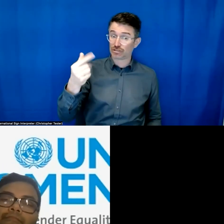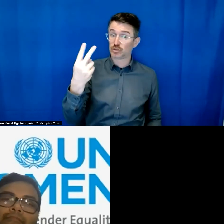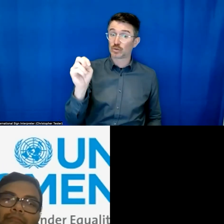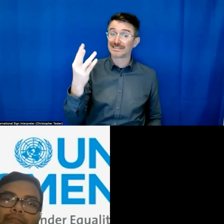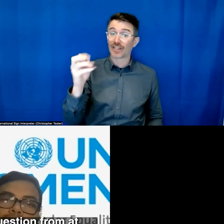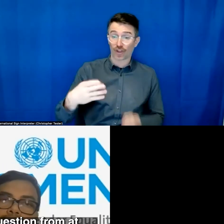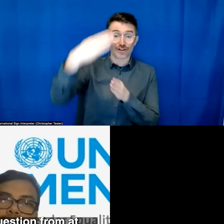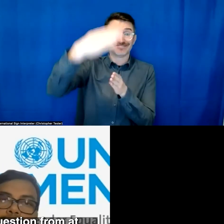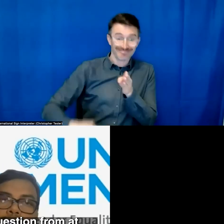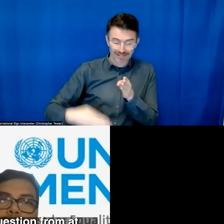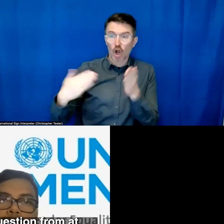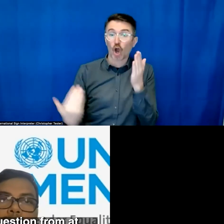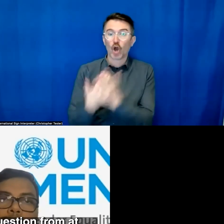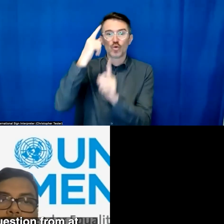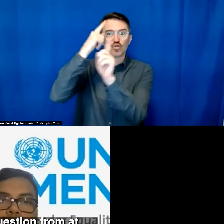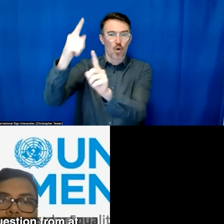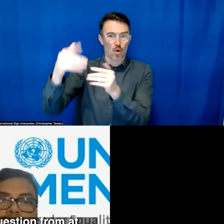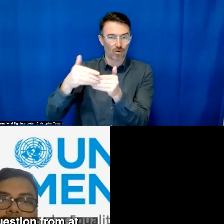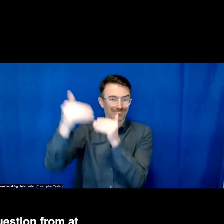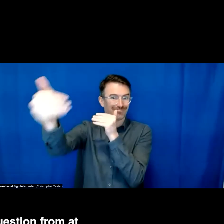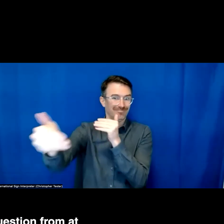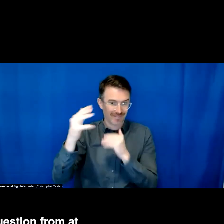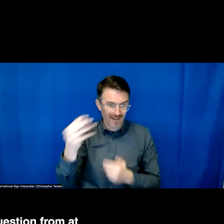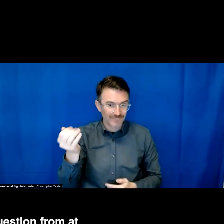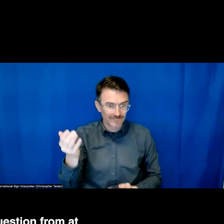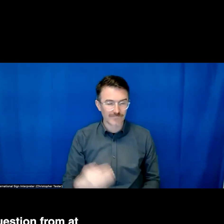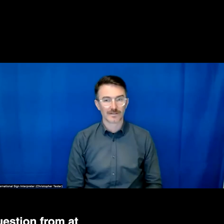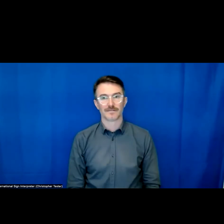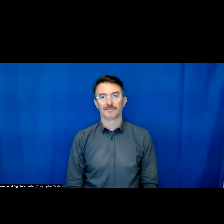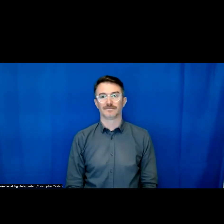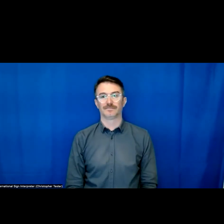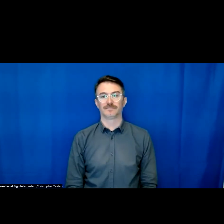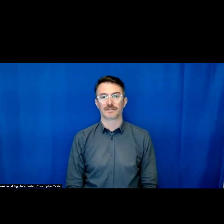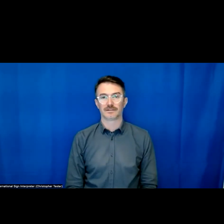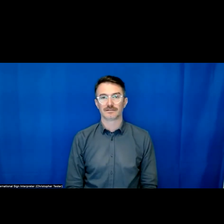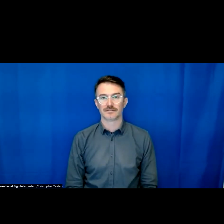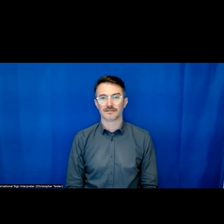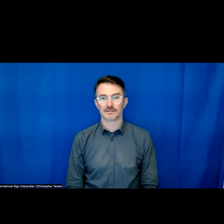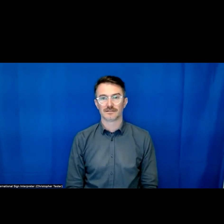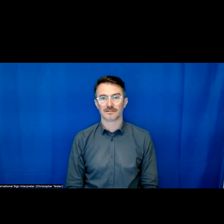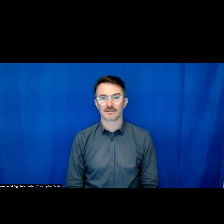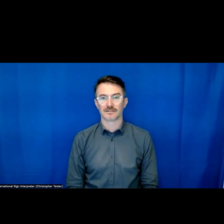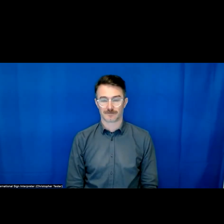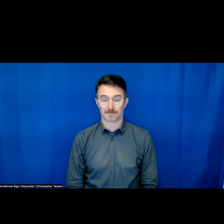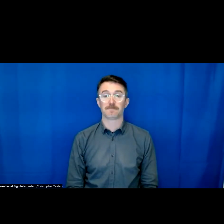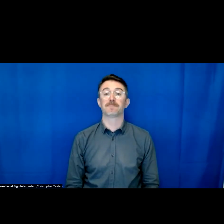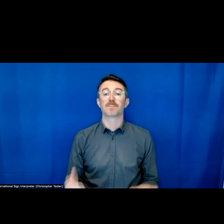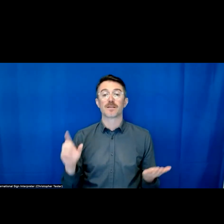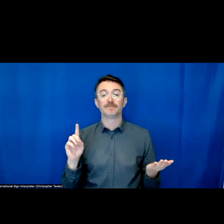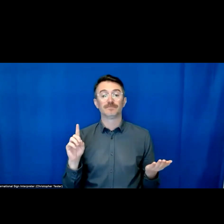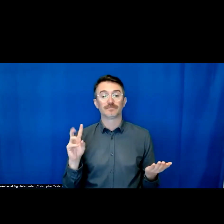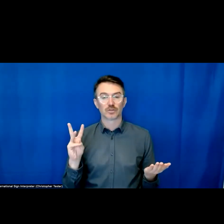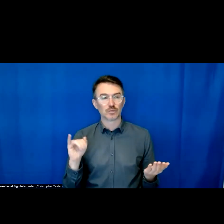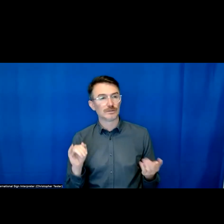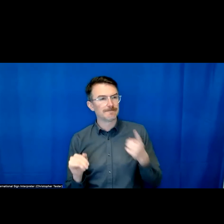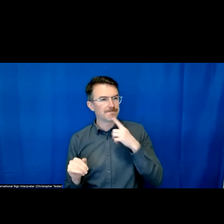Thank you, Manjura. Now from the question from at the global levels, we go to local level, a